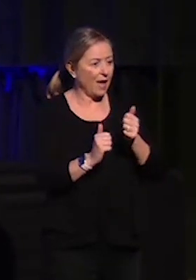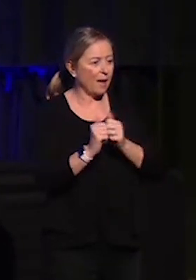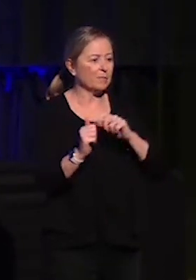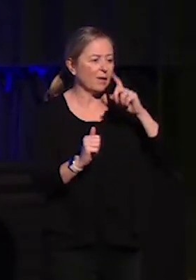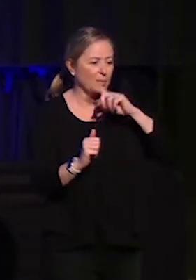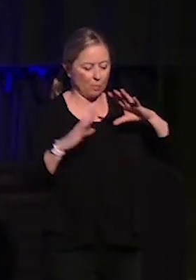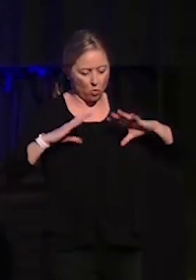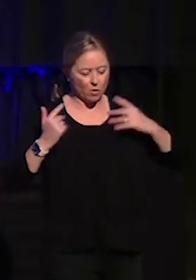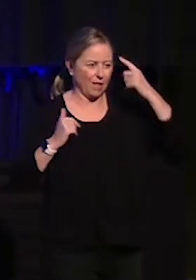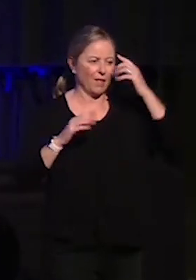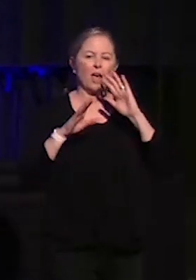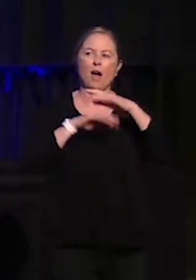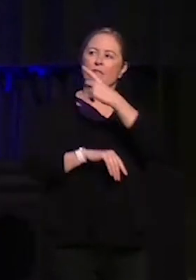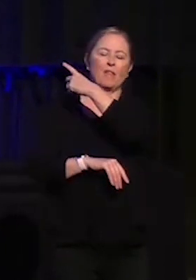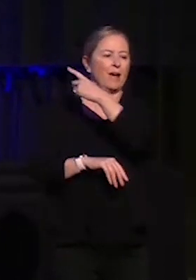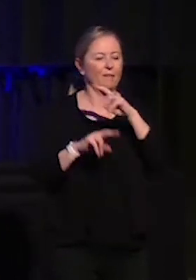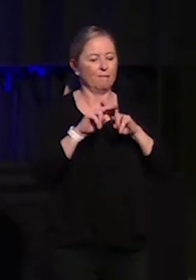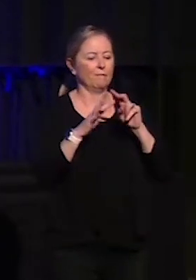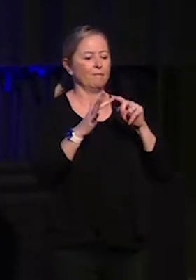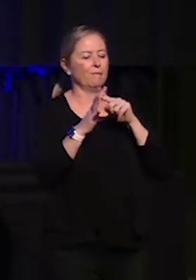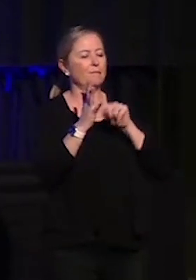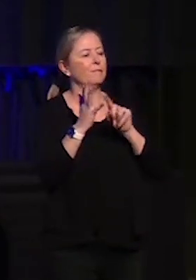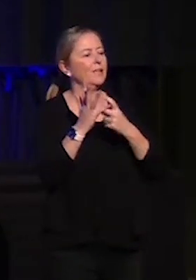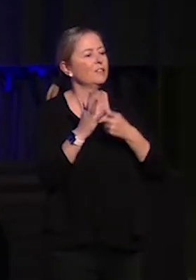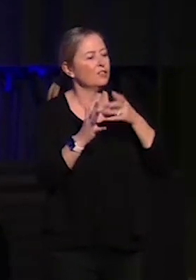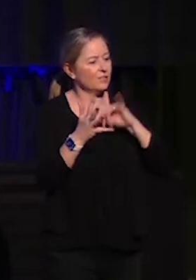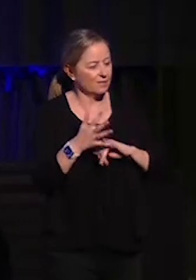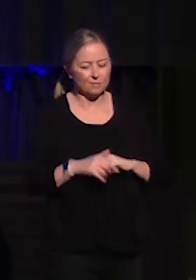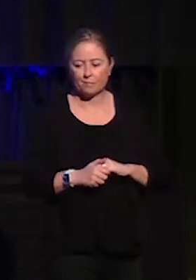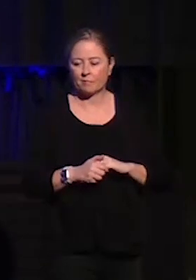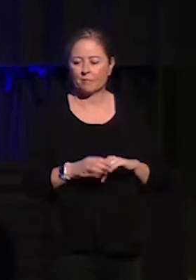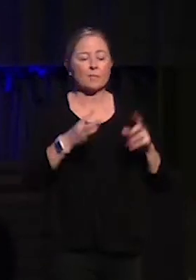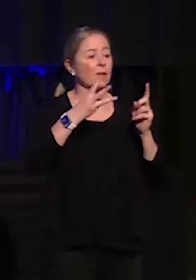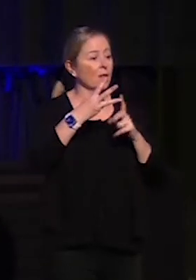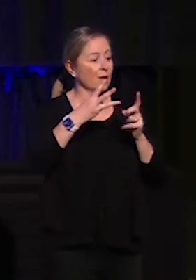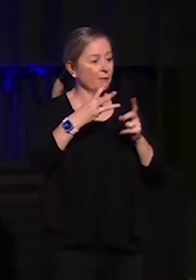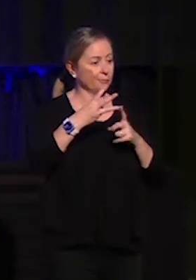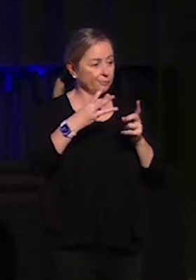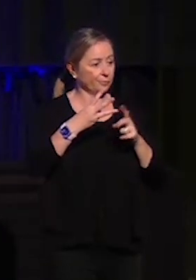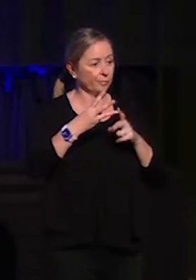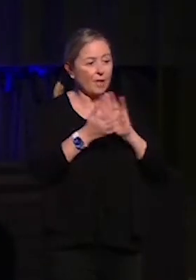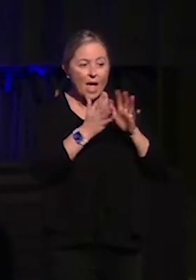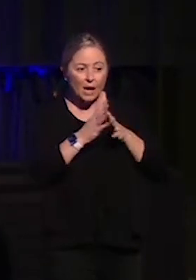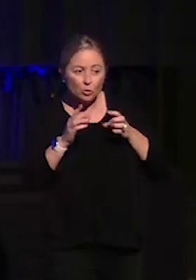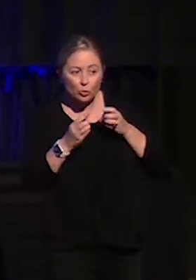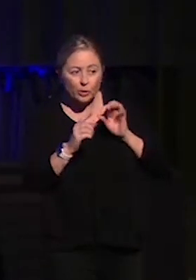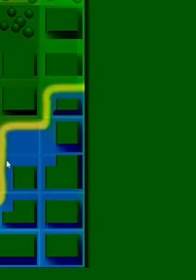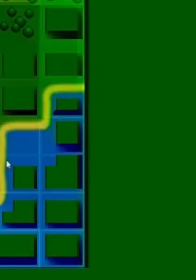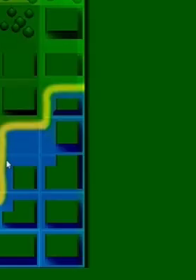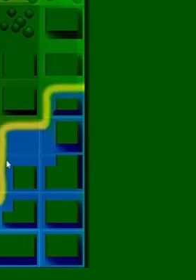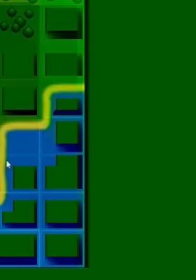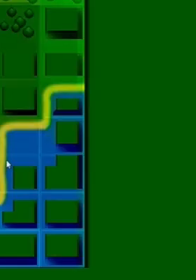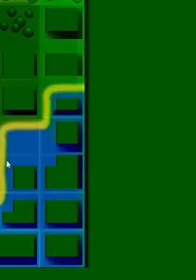to mind: the accessibility features. Okay. Um, and the last type or way to improve accessibility is